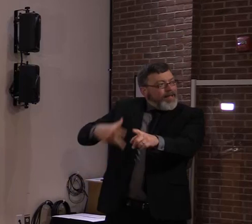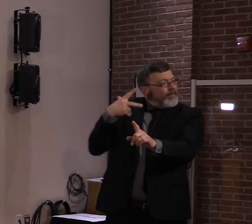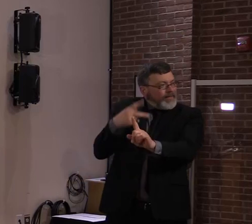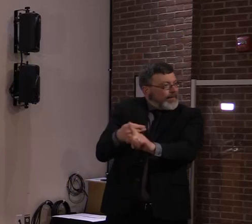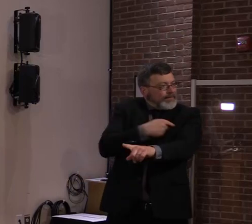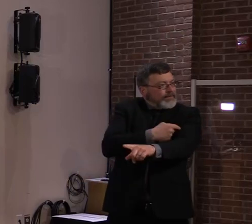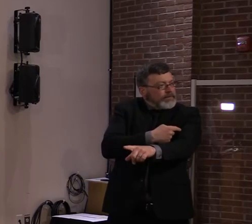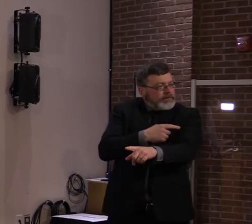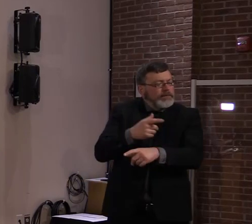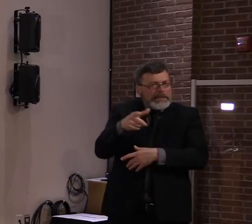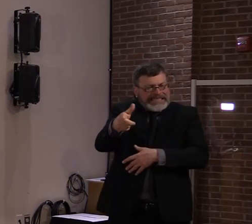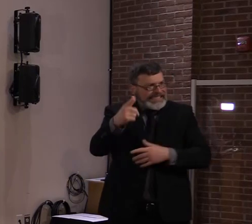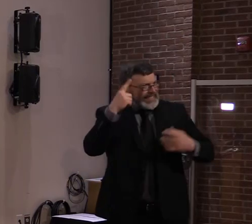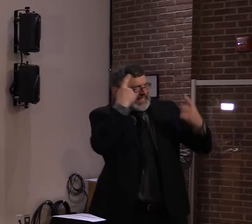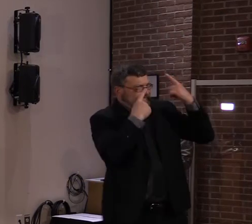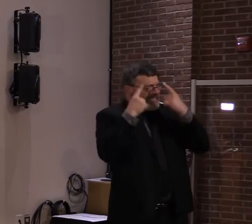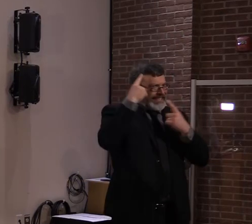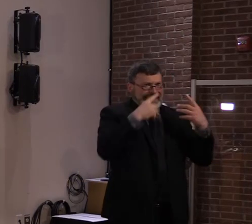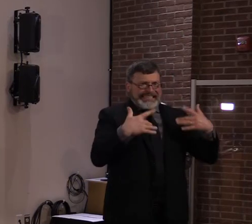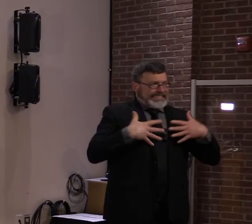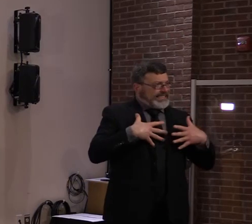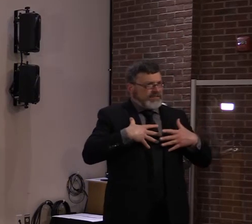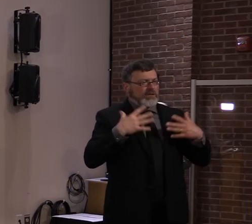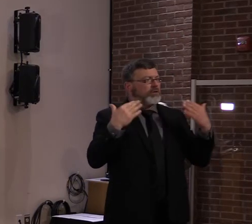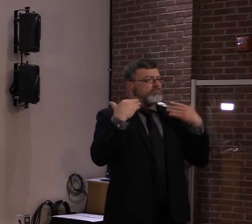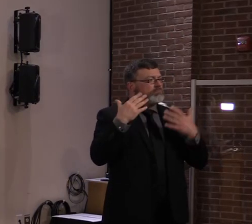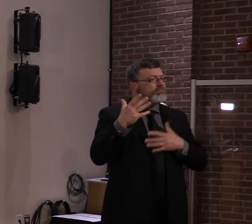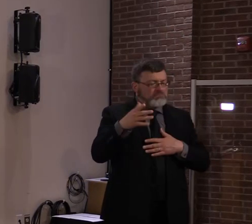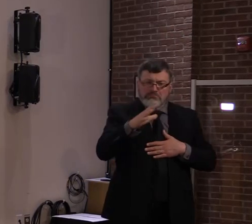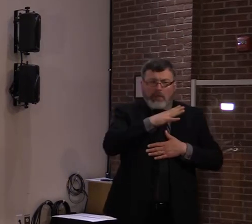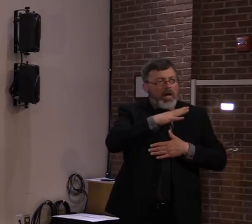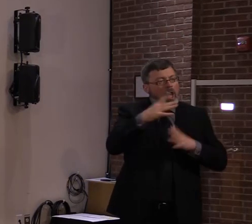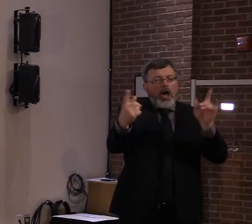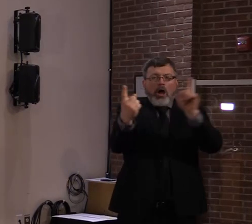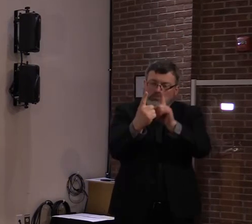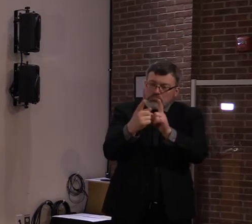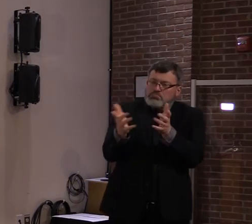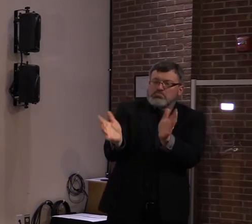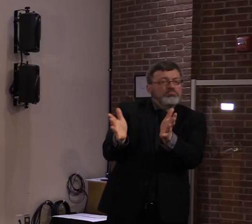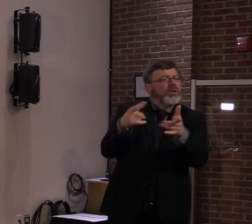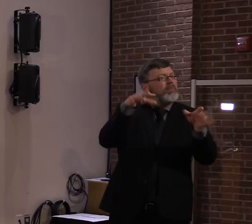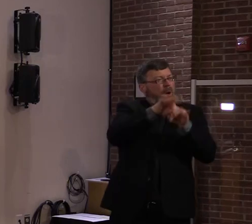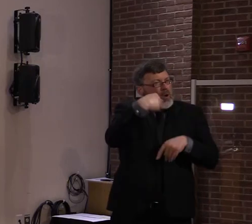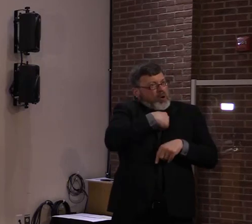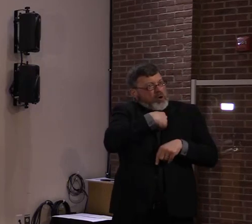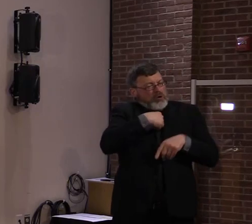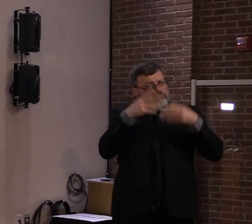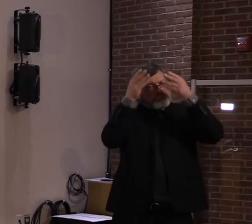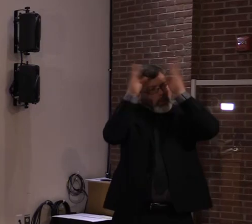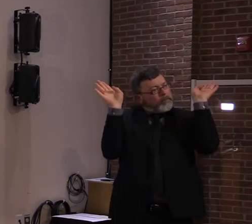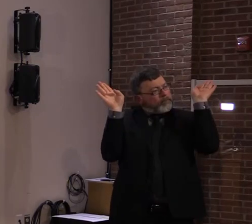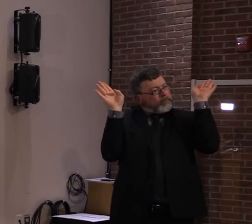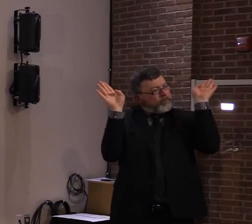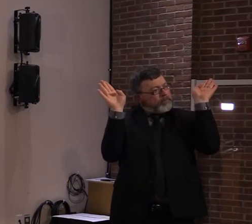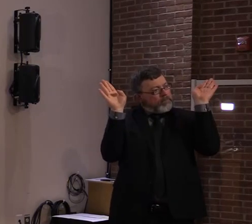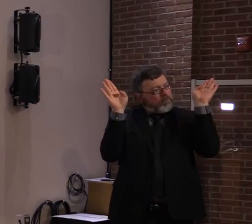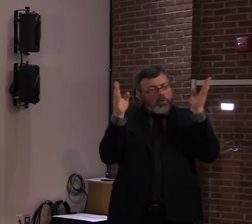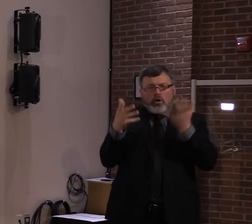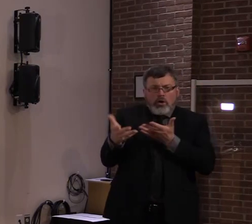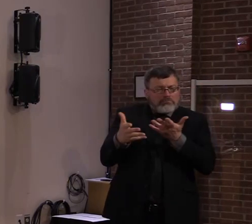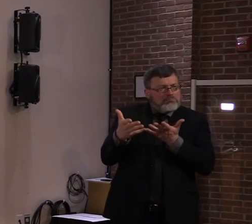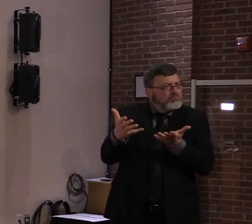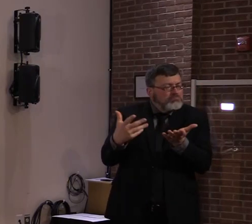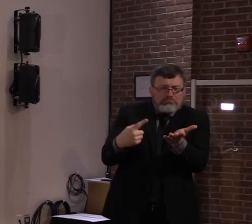judgment. It's normal to have questions with any treatment, any vaccine, and especially a new